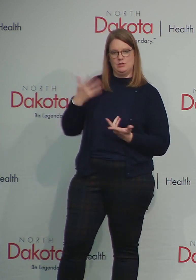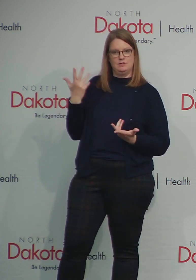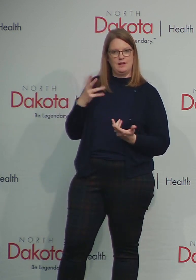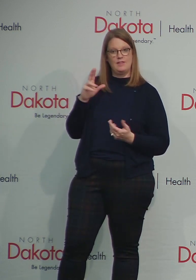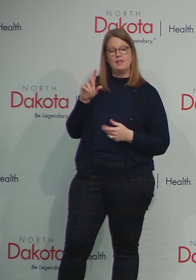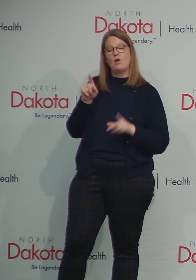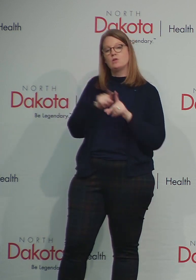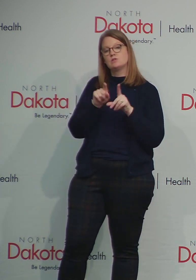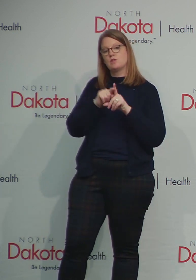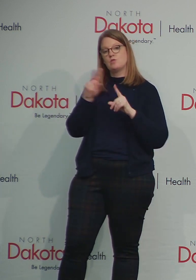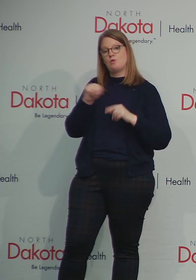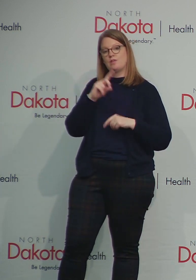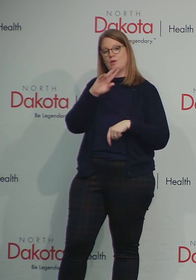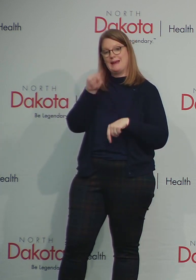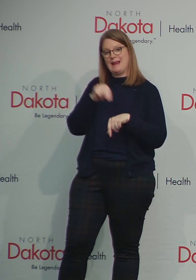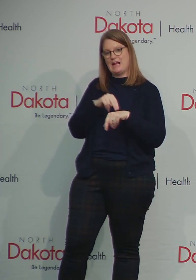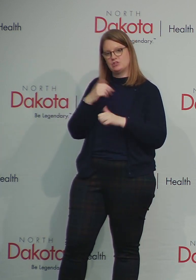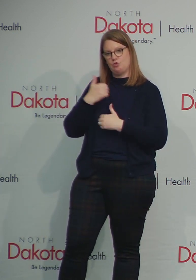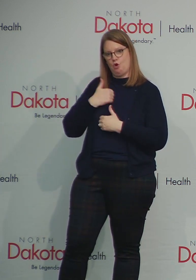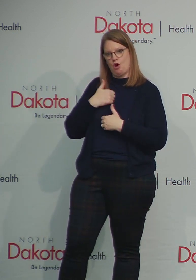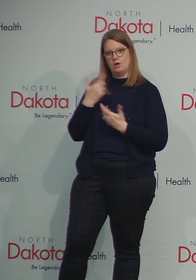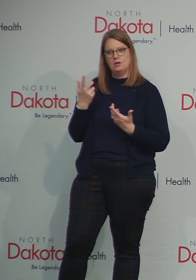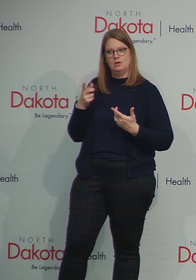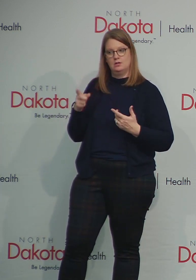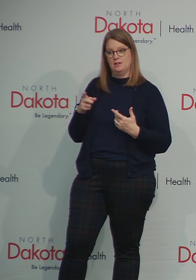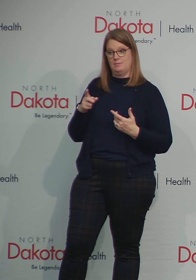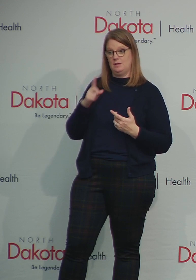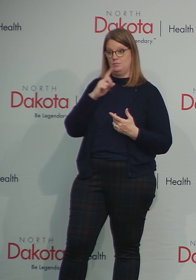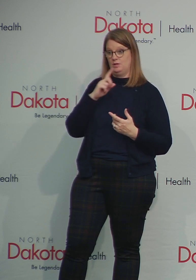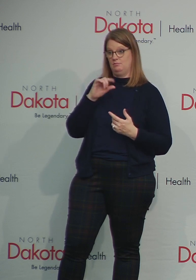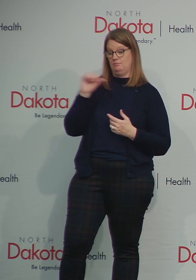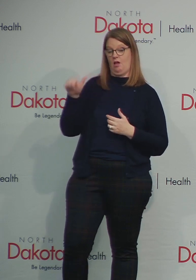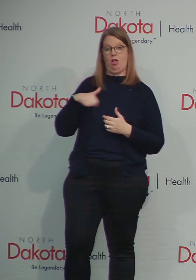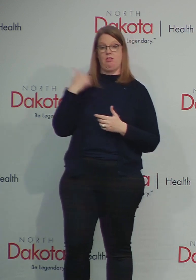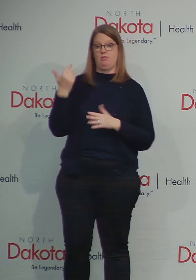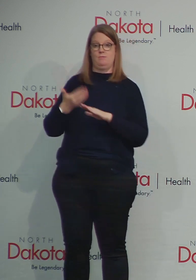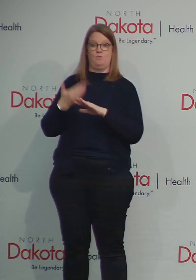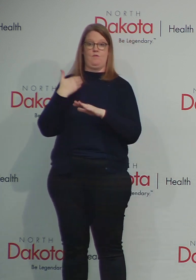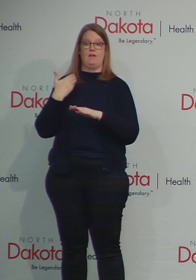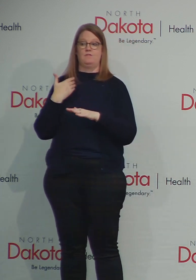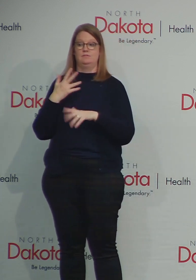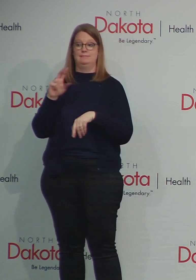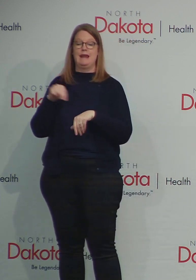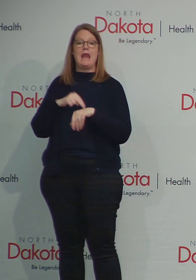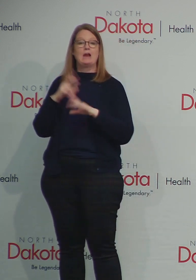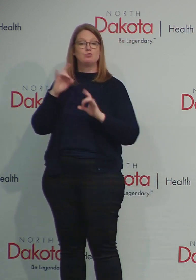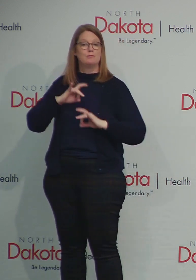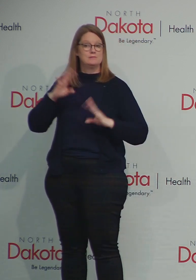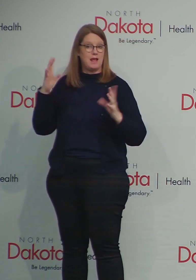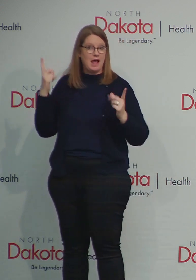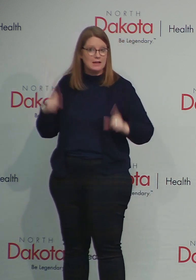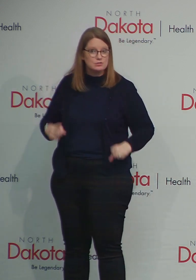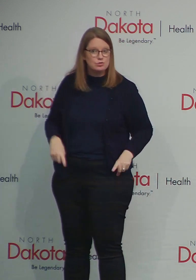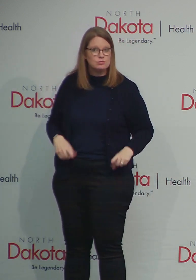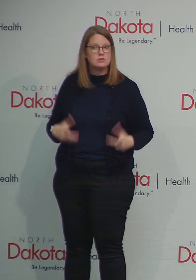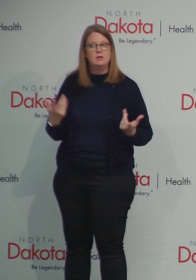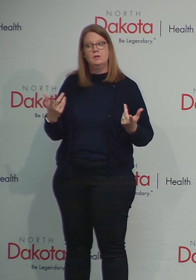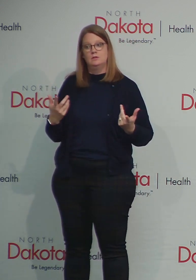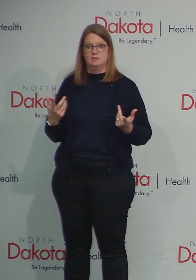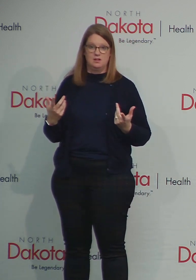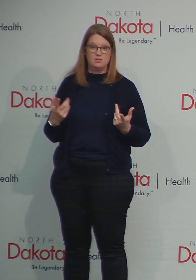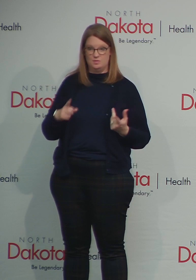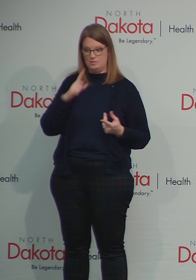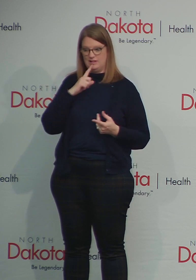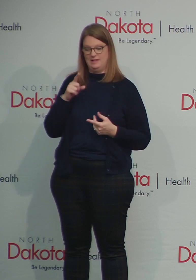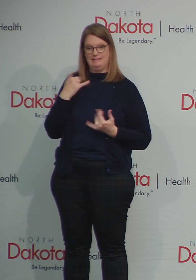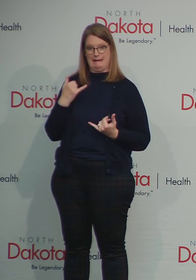Dakota National Guard, outpacing all other prior natural disasters or challenges that the state